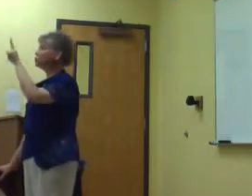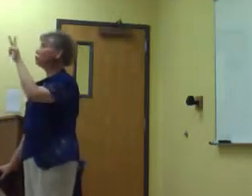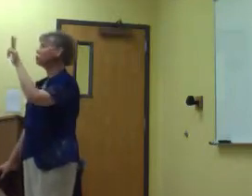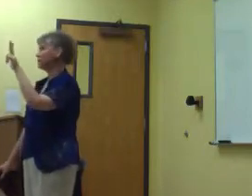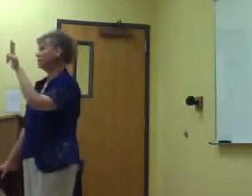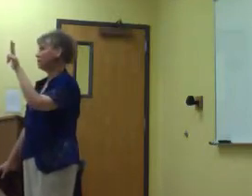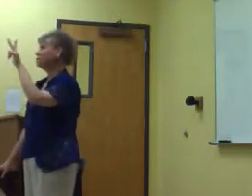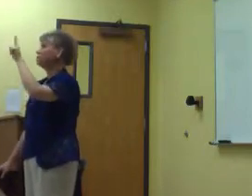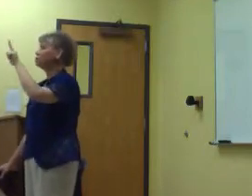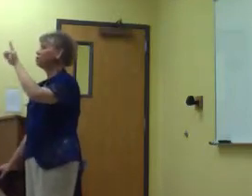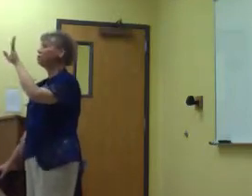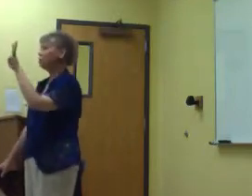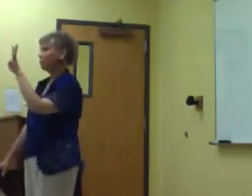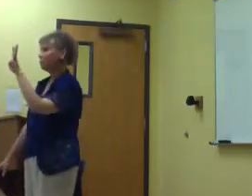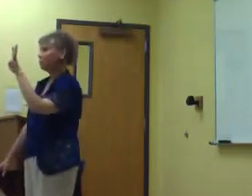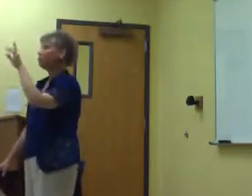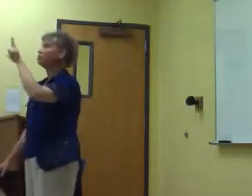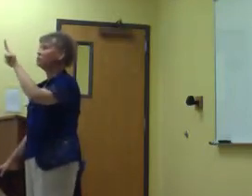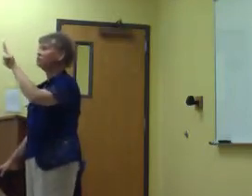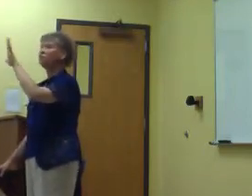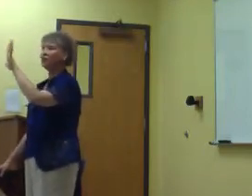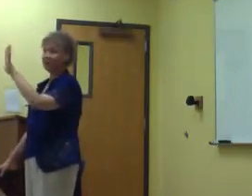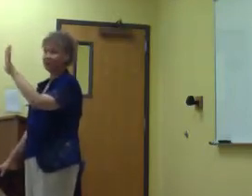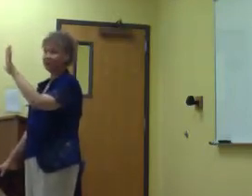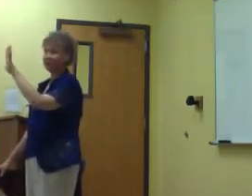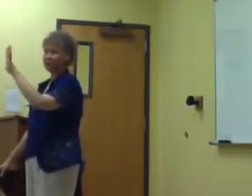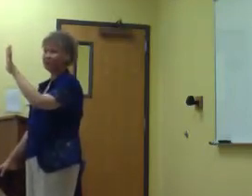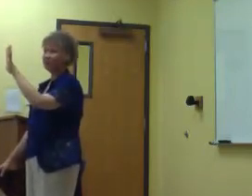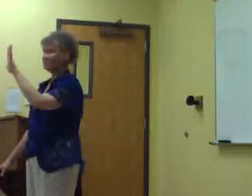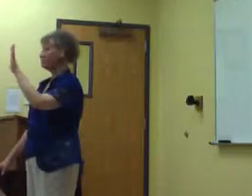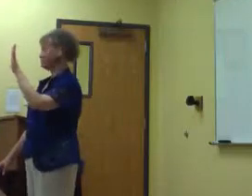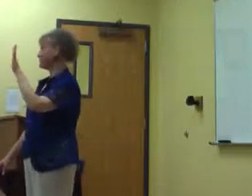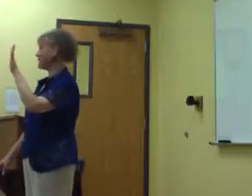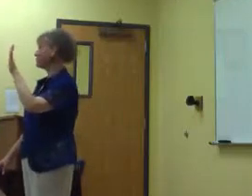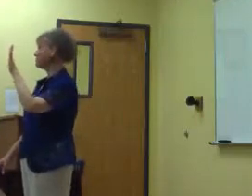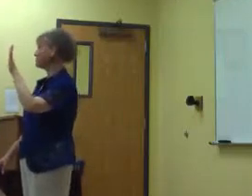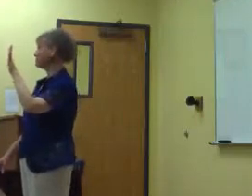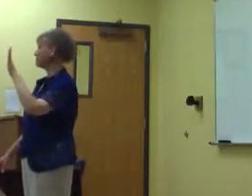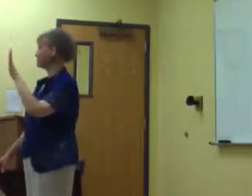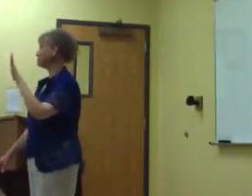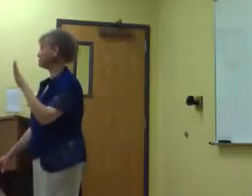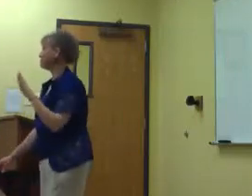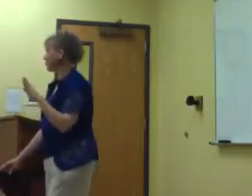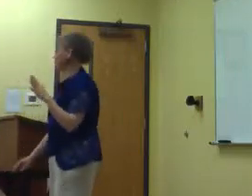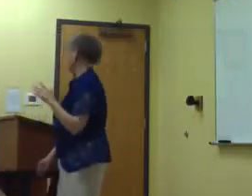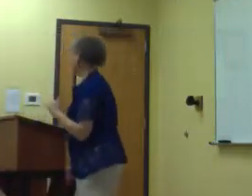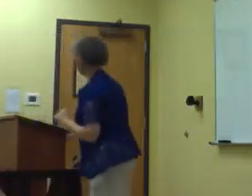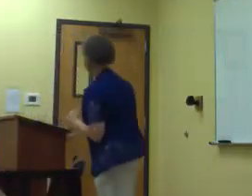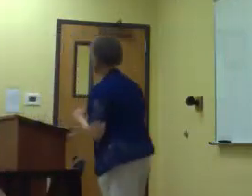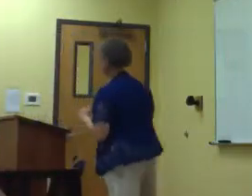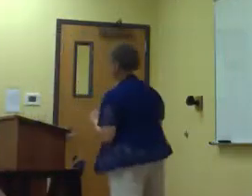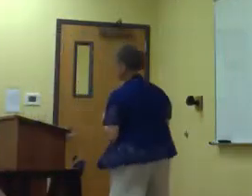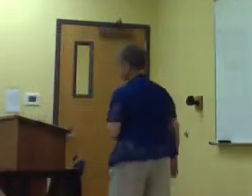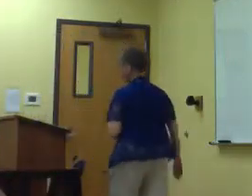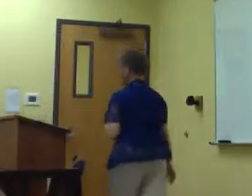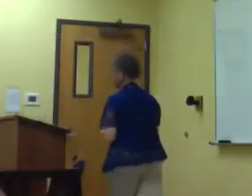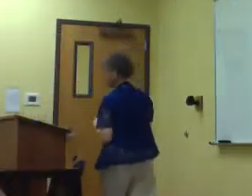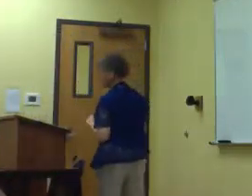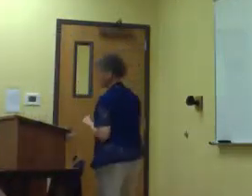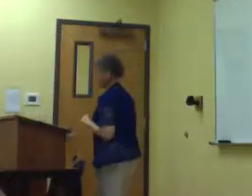3, 2, 4, 2, 5. Make sense? Okay, all right.